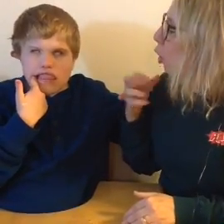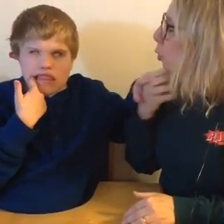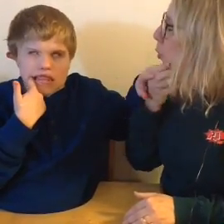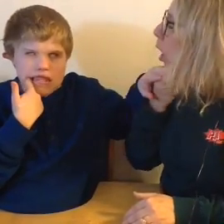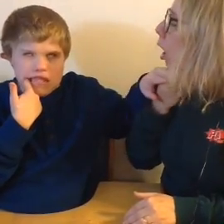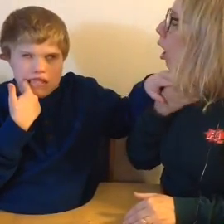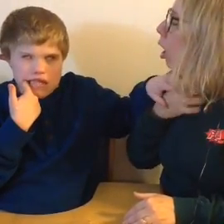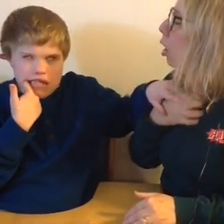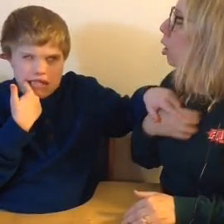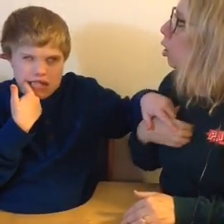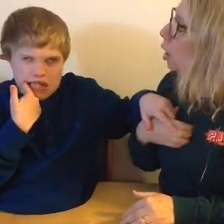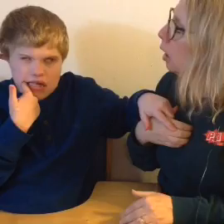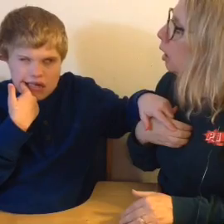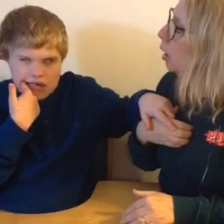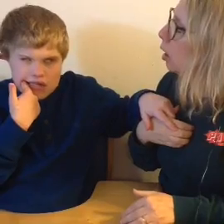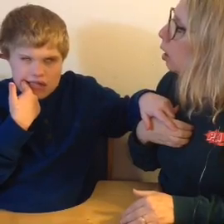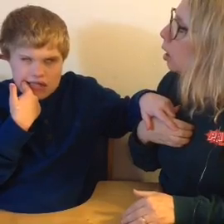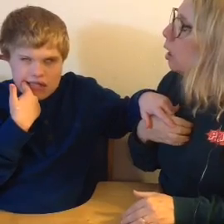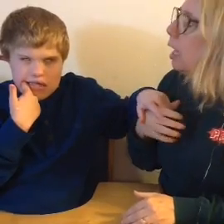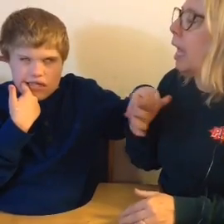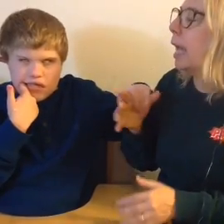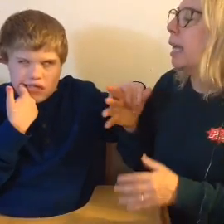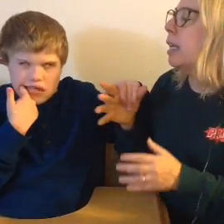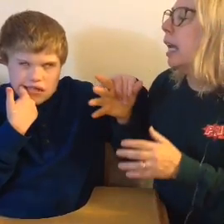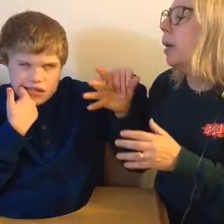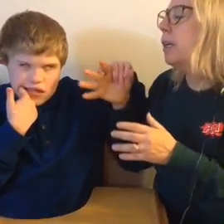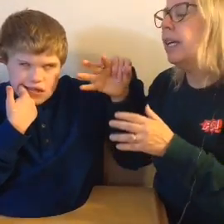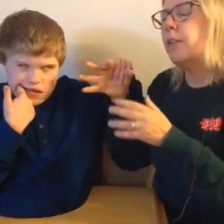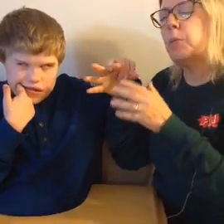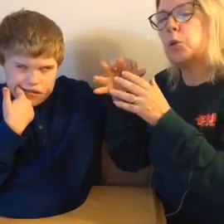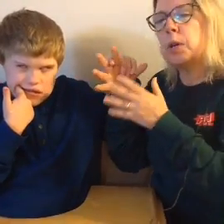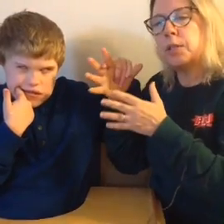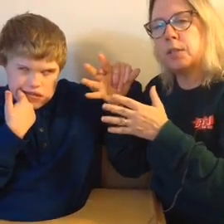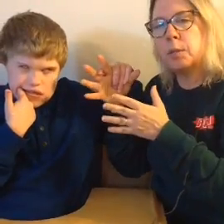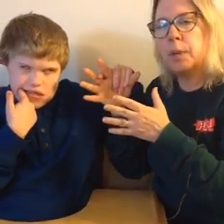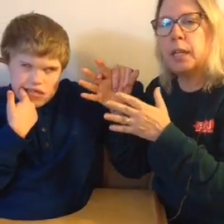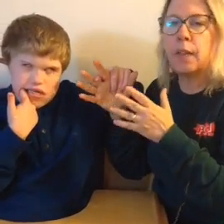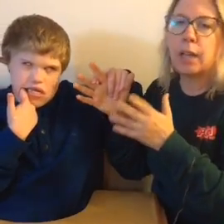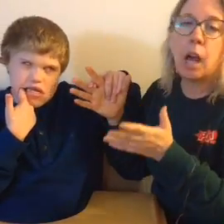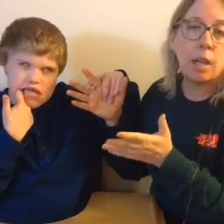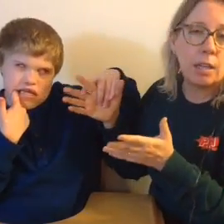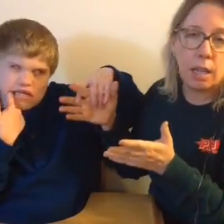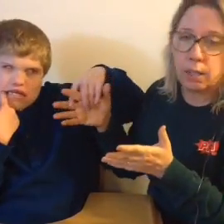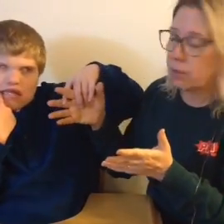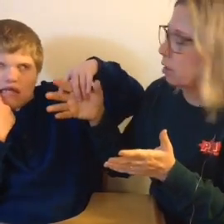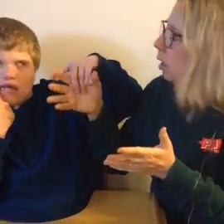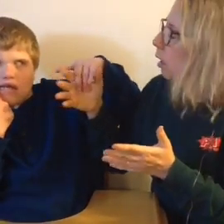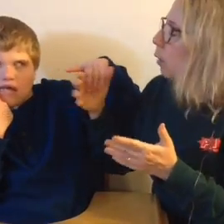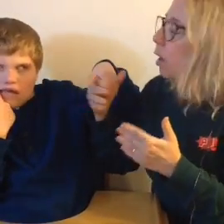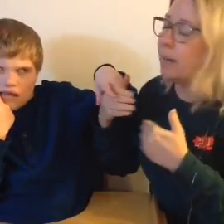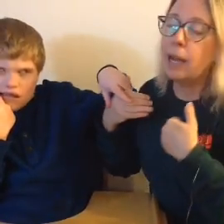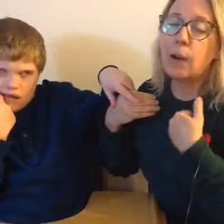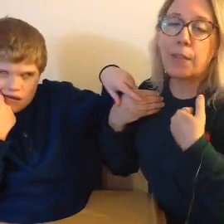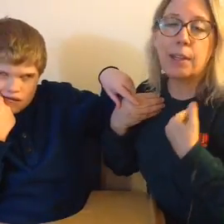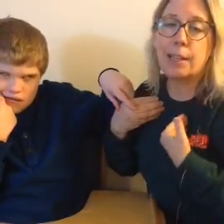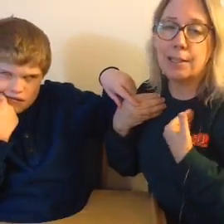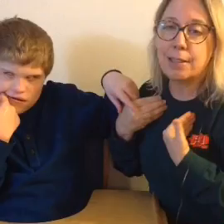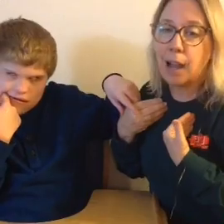you hungry? And we give him choices depending on the context. Like right now, I think he's